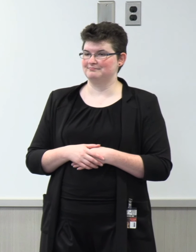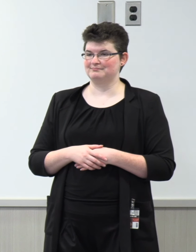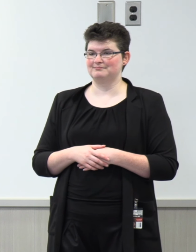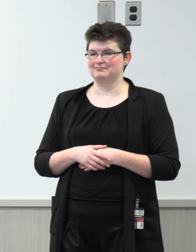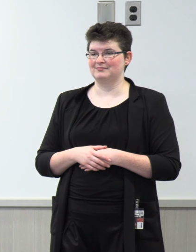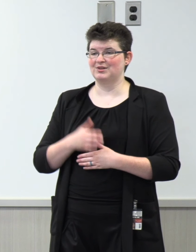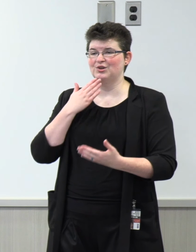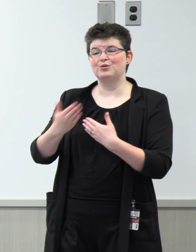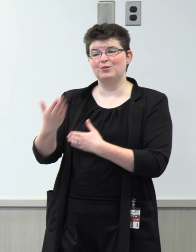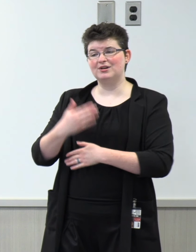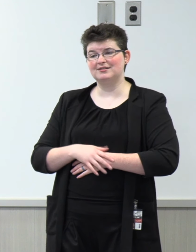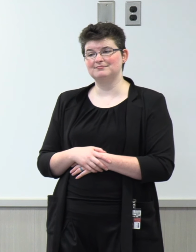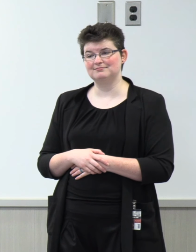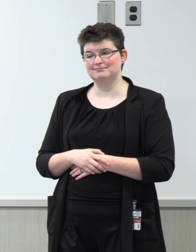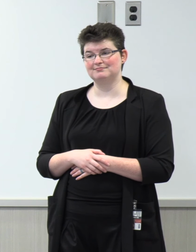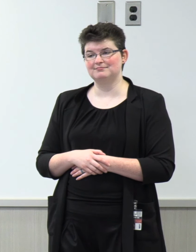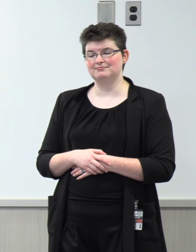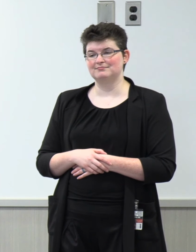Good morning.